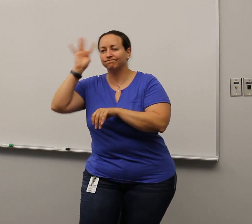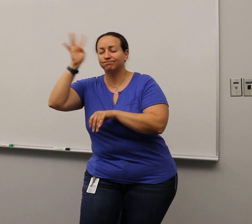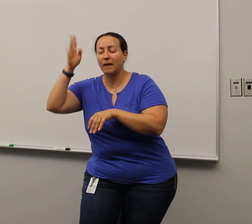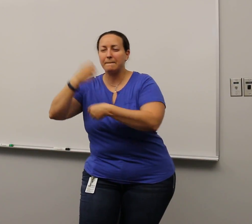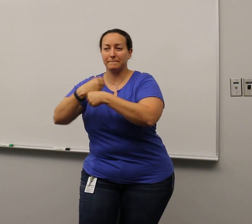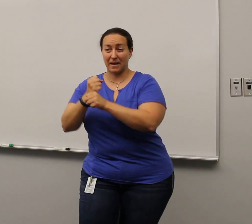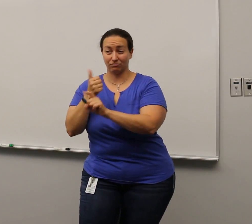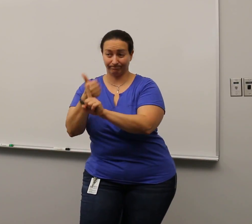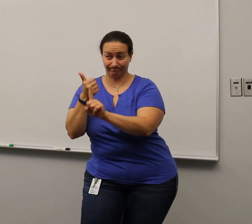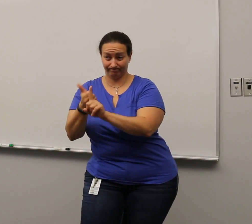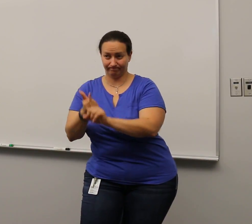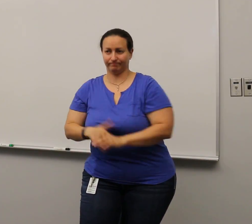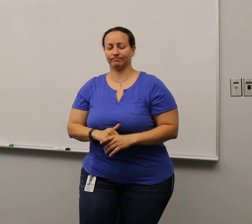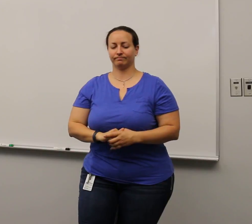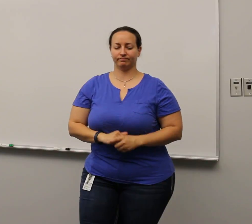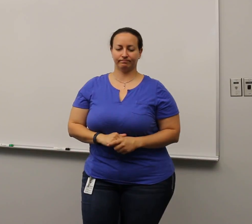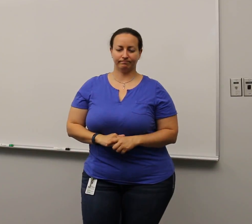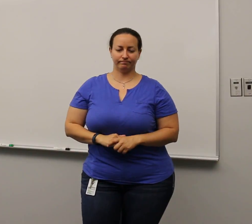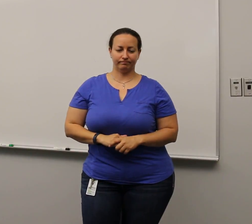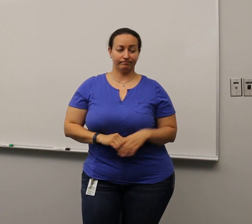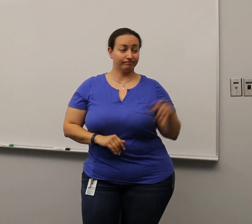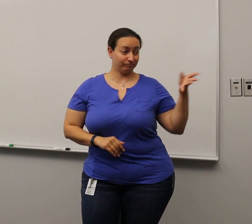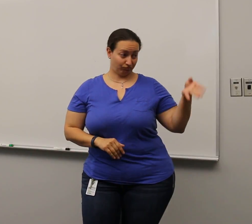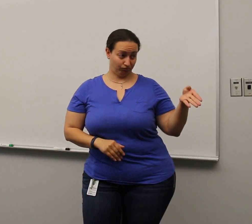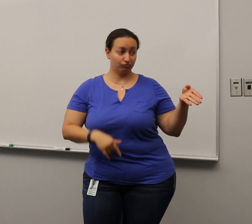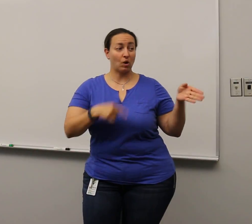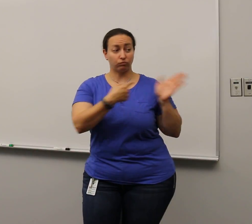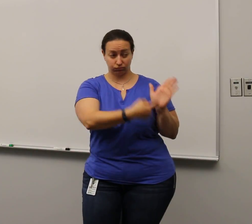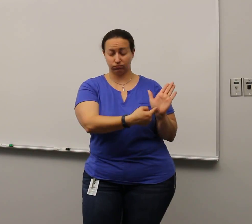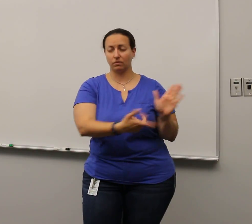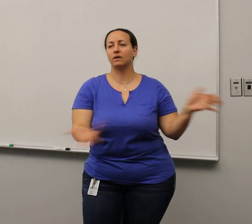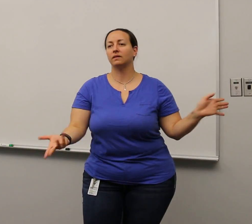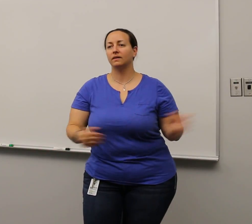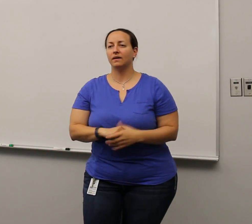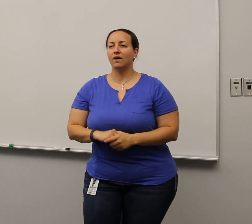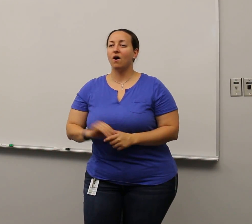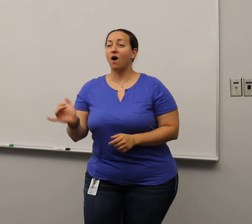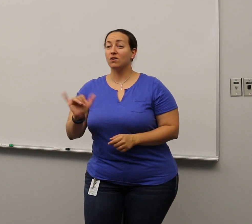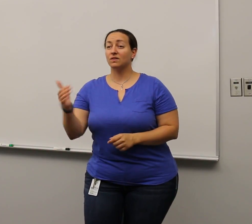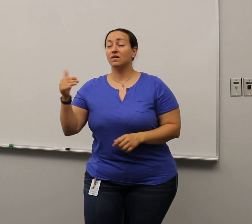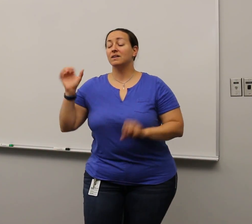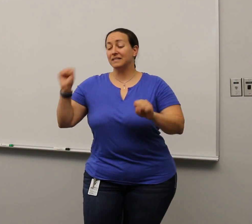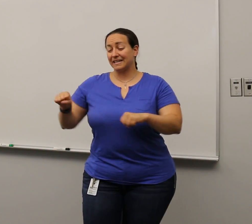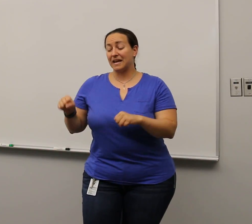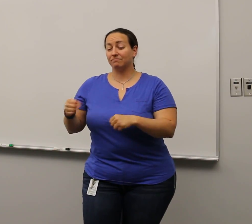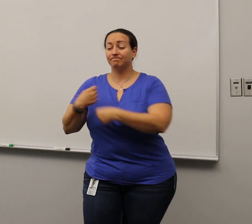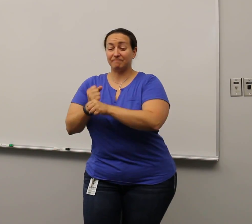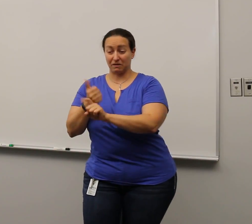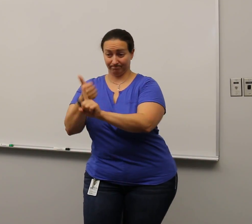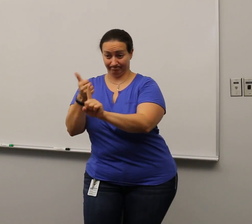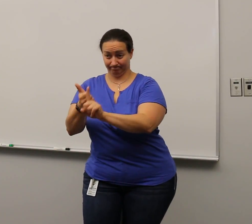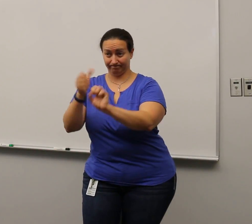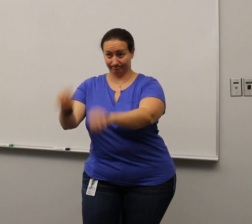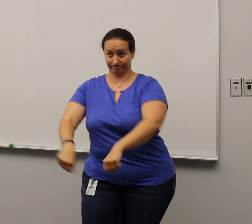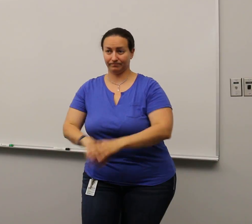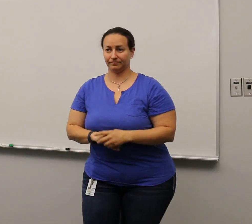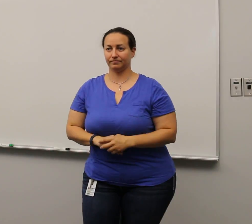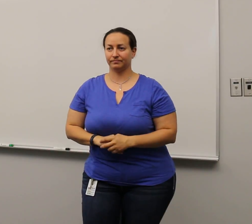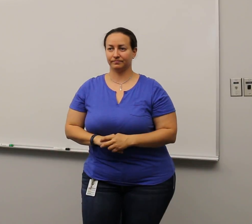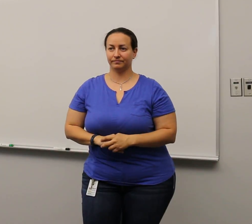that's also not an option, you can create some gears at a poster board and some pins and cardboard as well. I'd advise you to print out